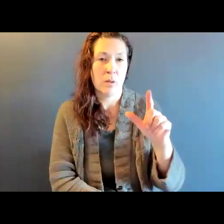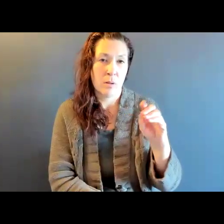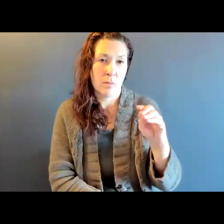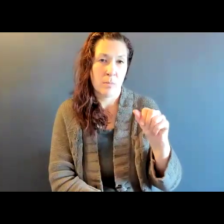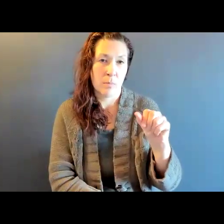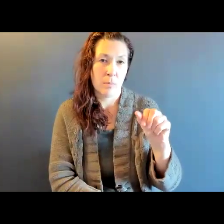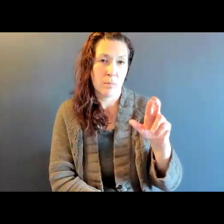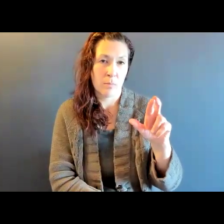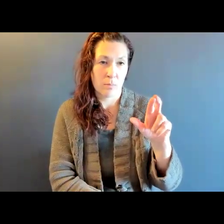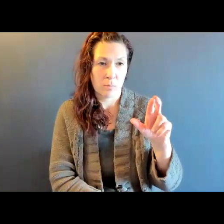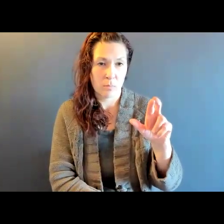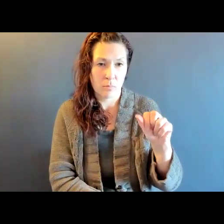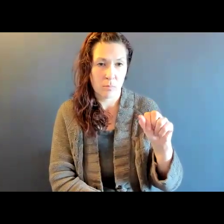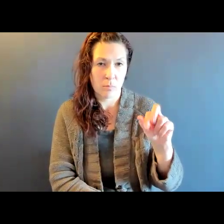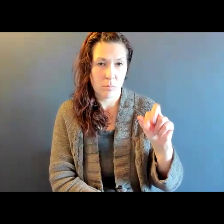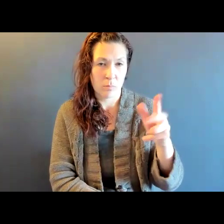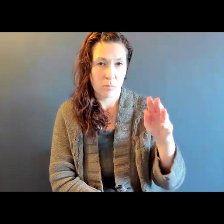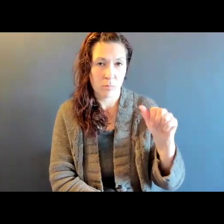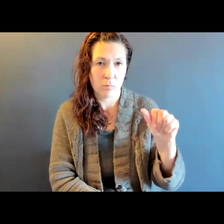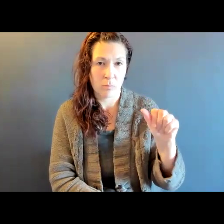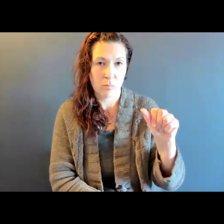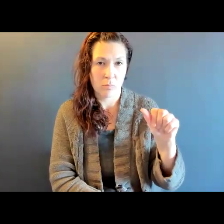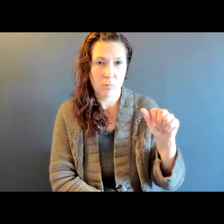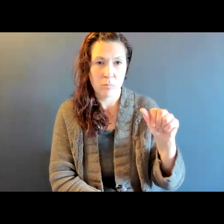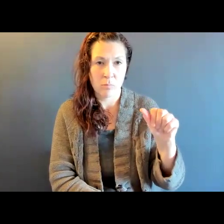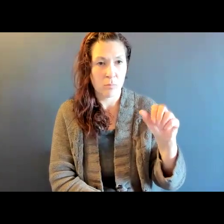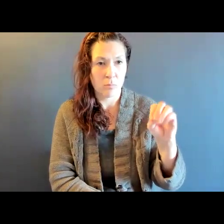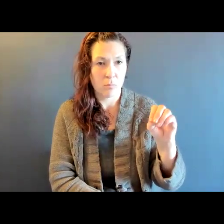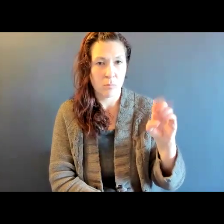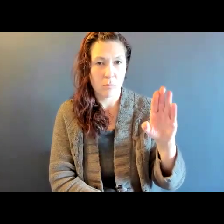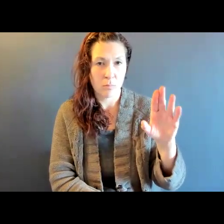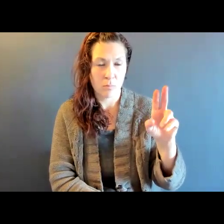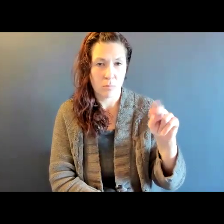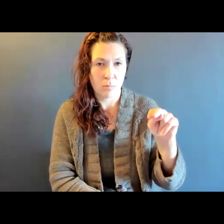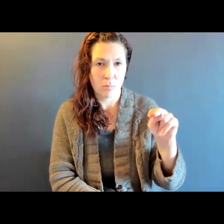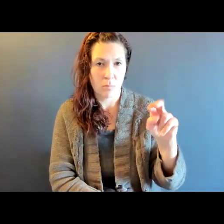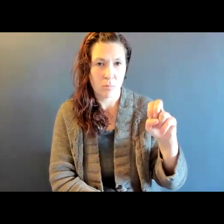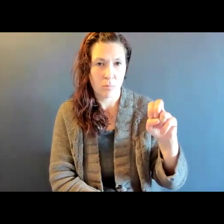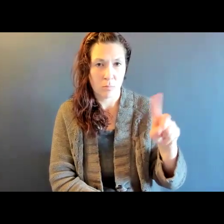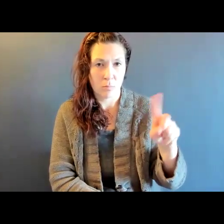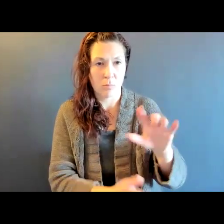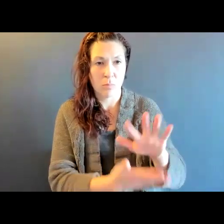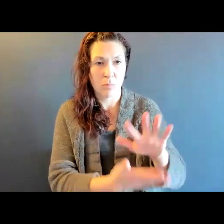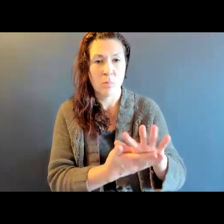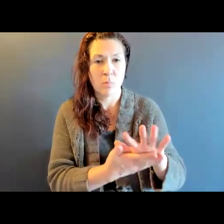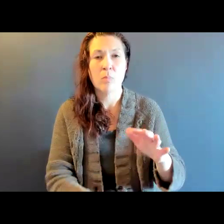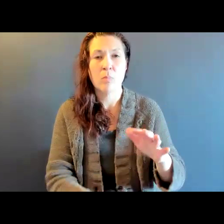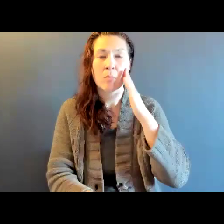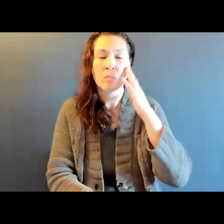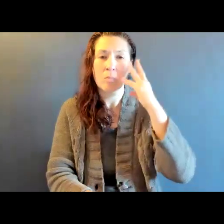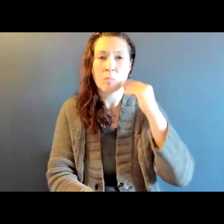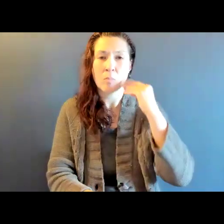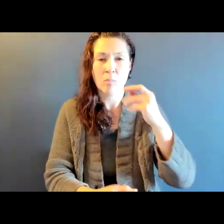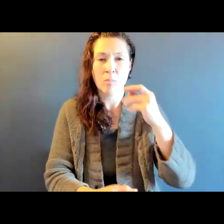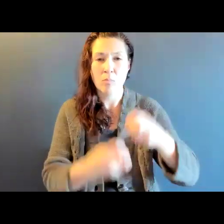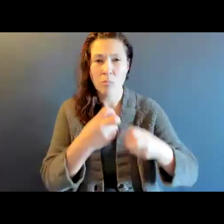experience in an inclusive classroom, I have witnessed the significant challenges we face when attempting to adapt the curriculum to